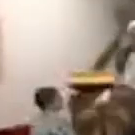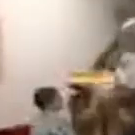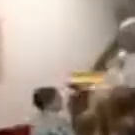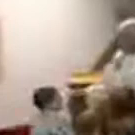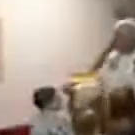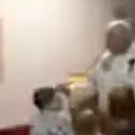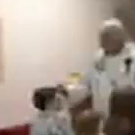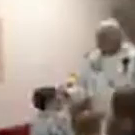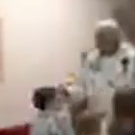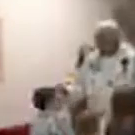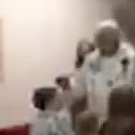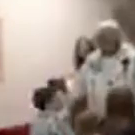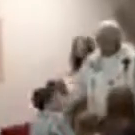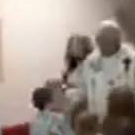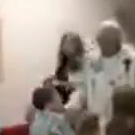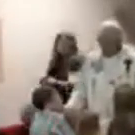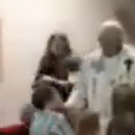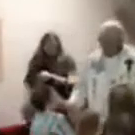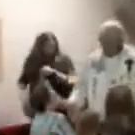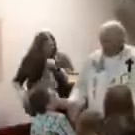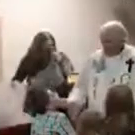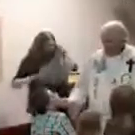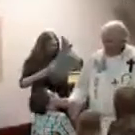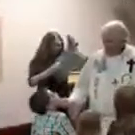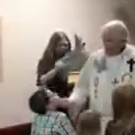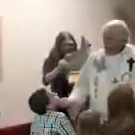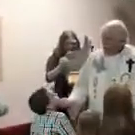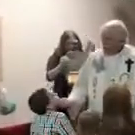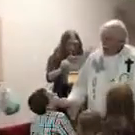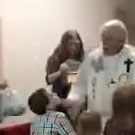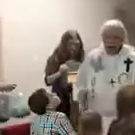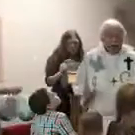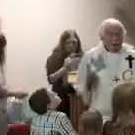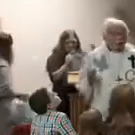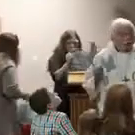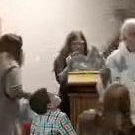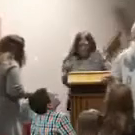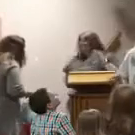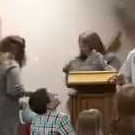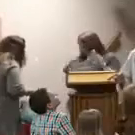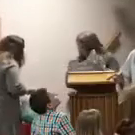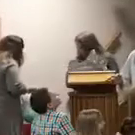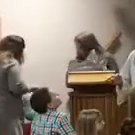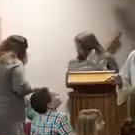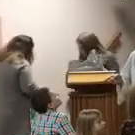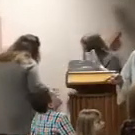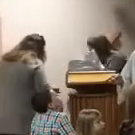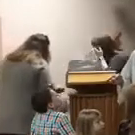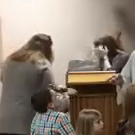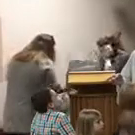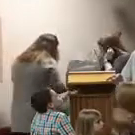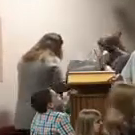You guys, you're going to get a bag of candy. And do you know what I want you to do,